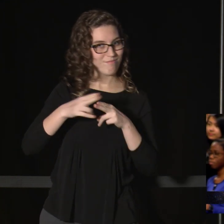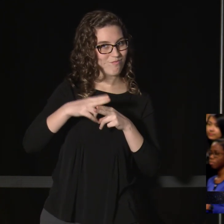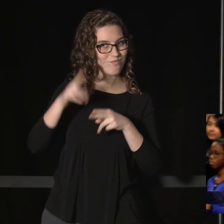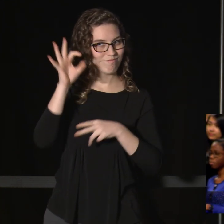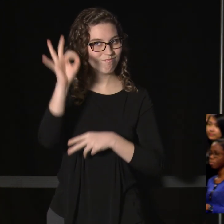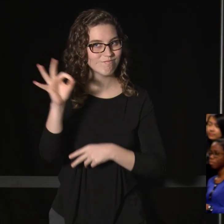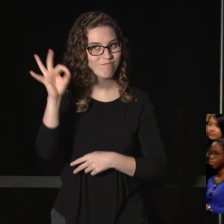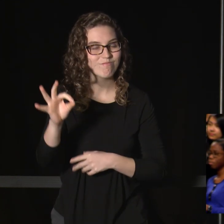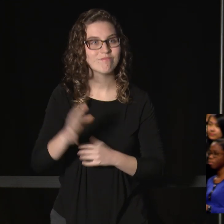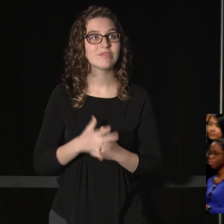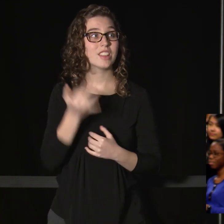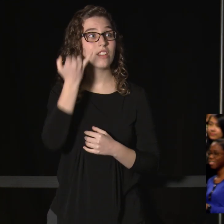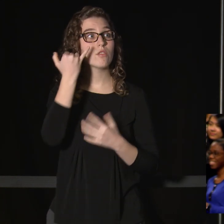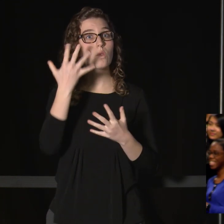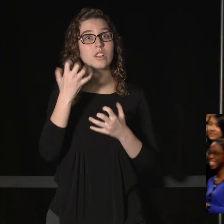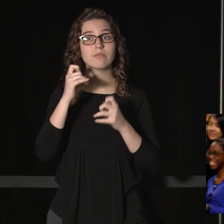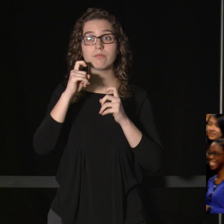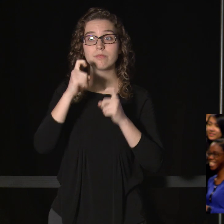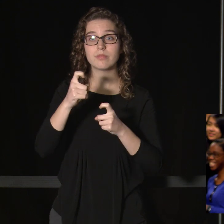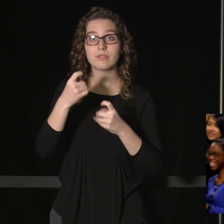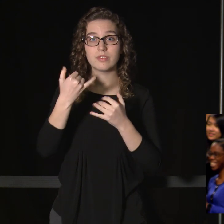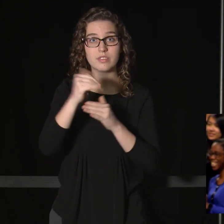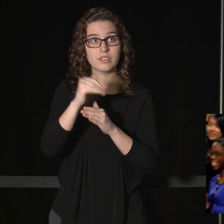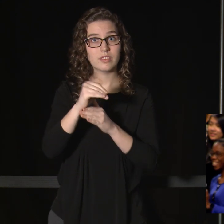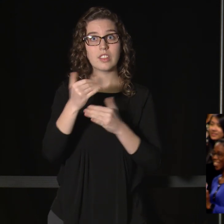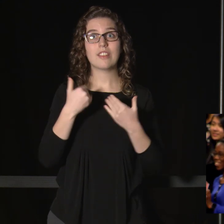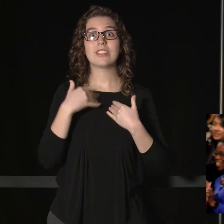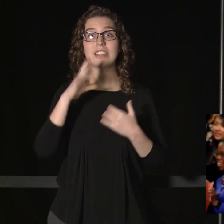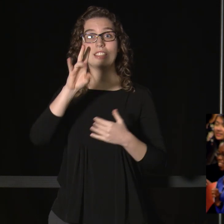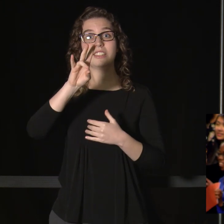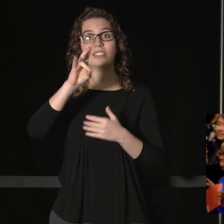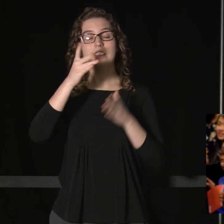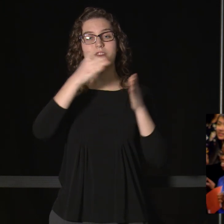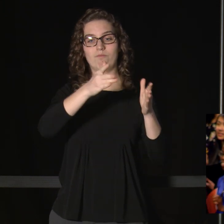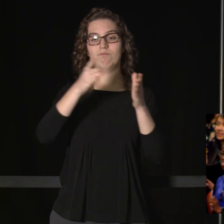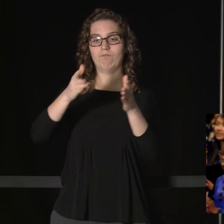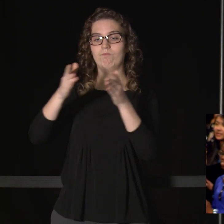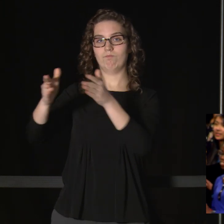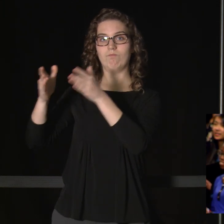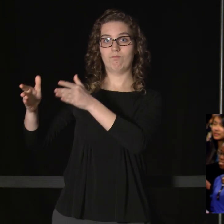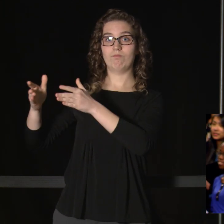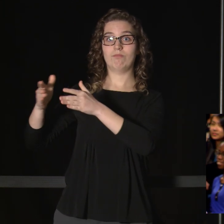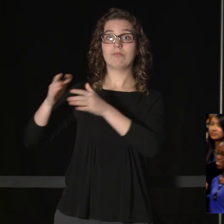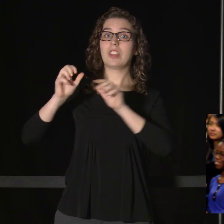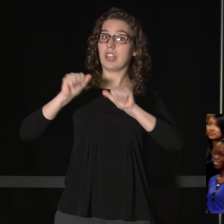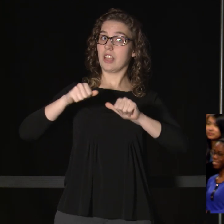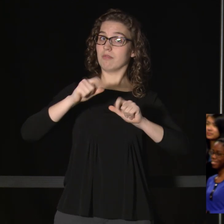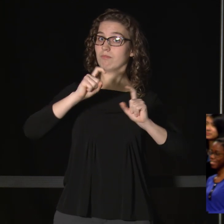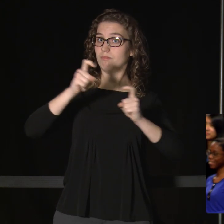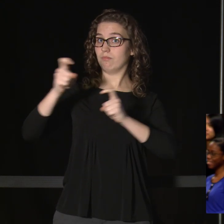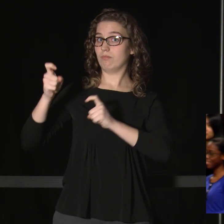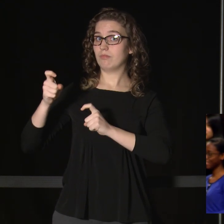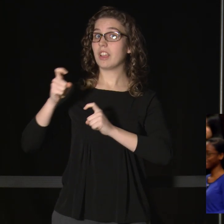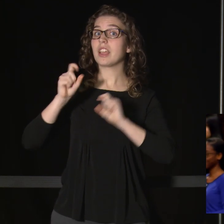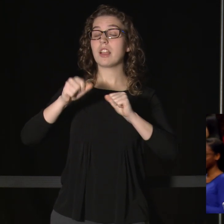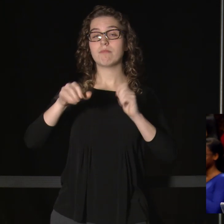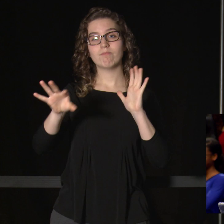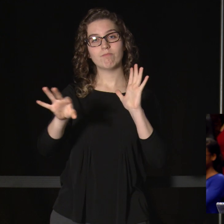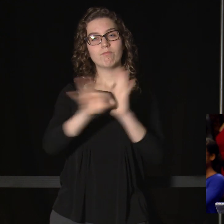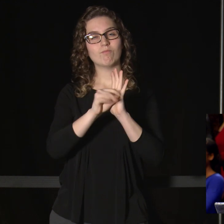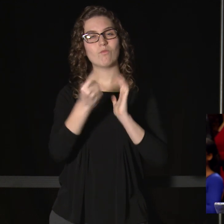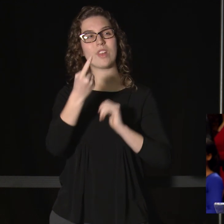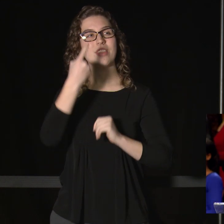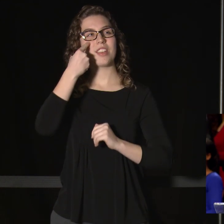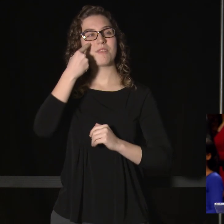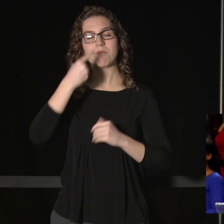would like to donate this evening, I have 7 ways you can donate. So you can pick the one that you think is the most fun